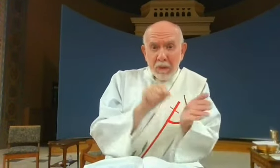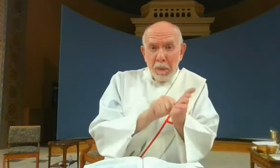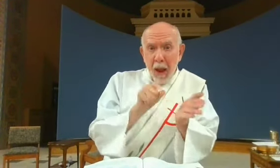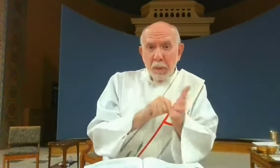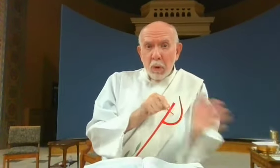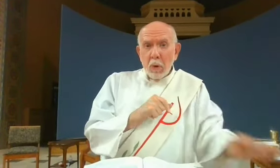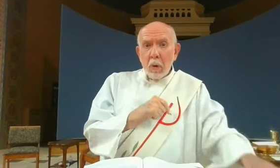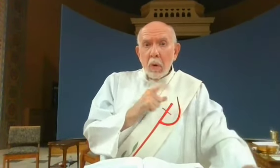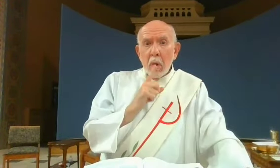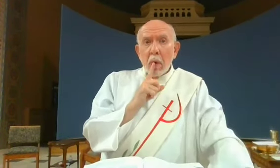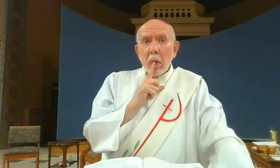Like the newspaper,